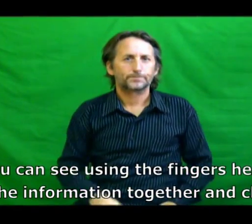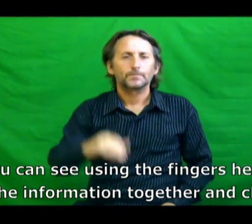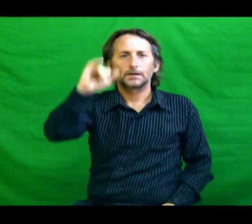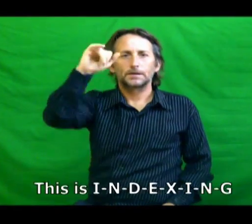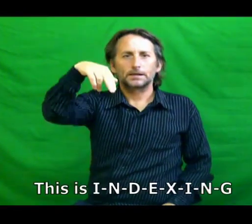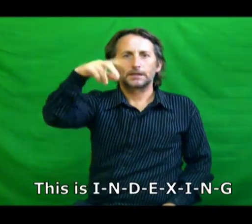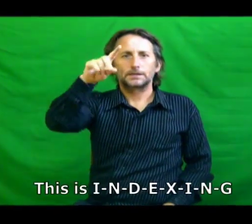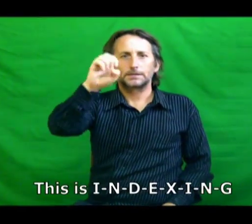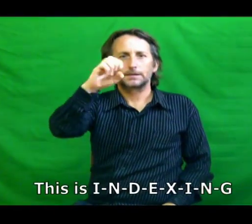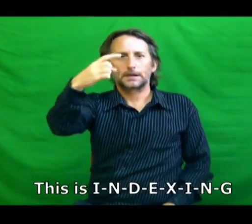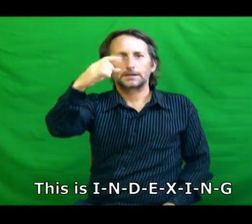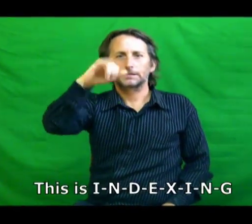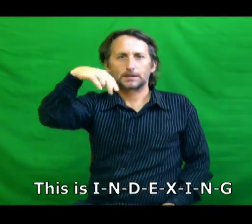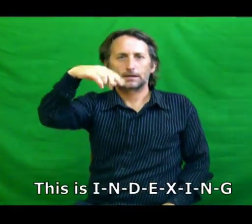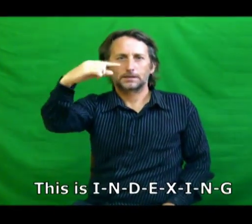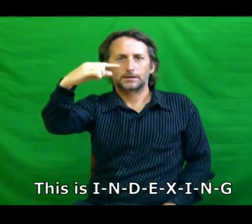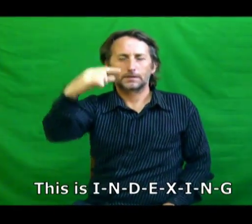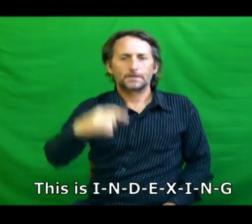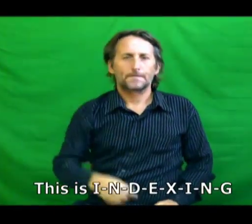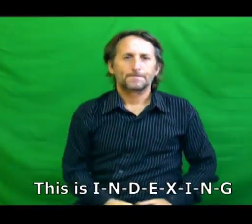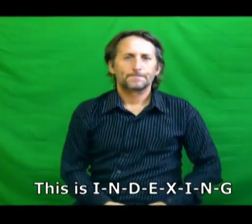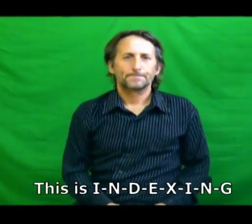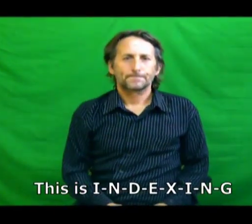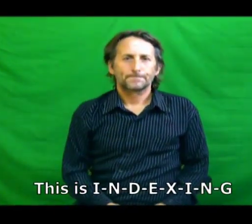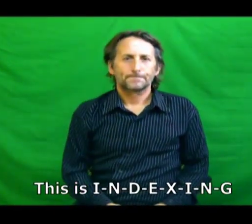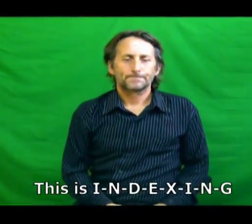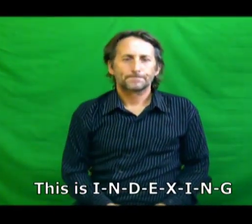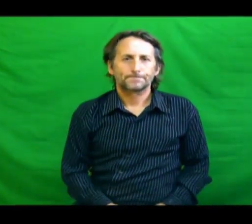the information clear and easily understood. This is indexing.